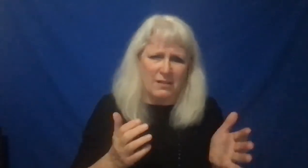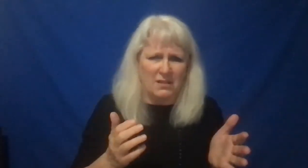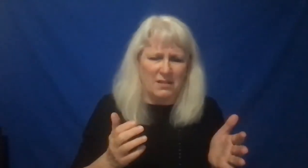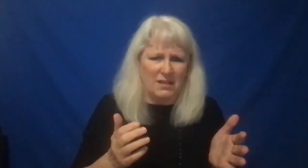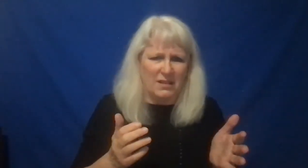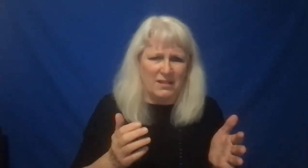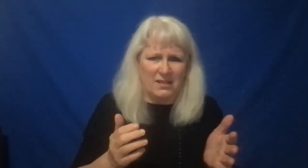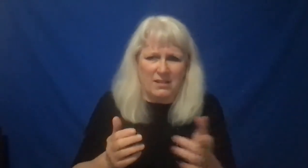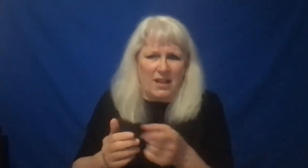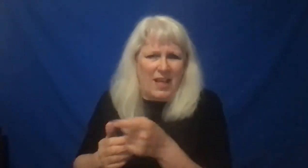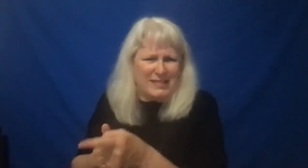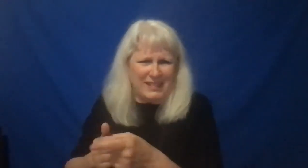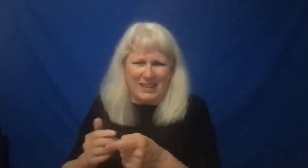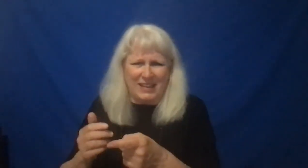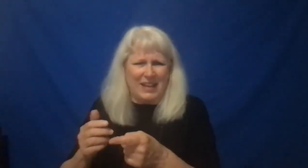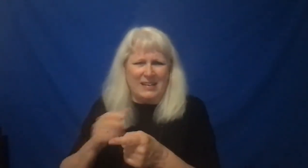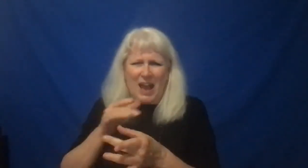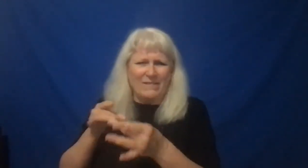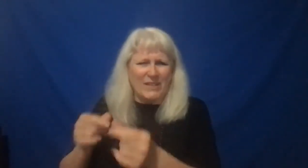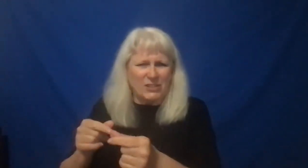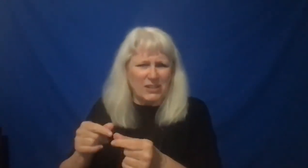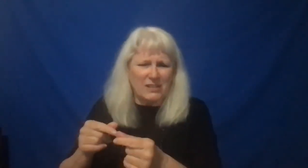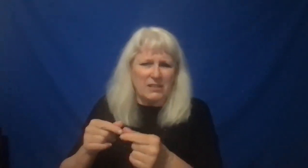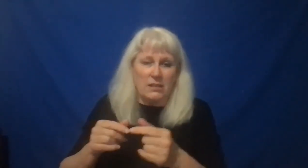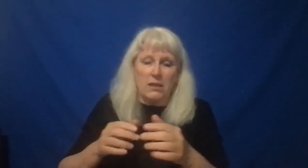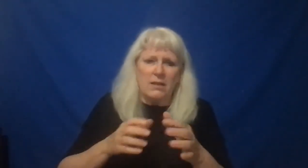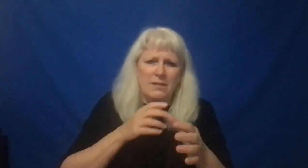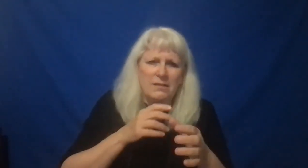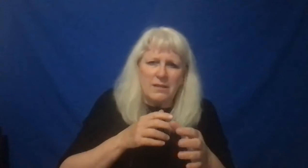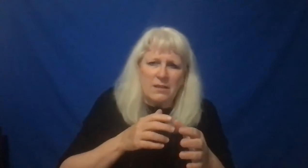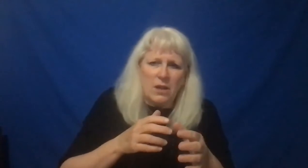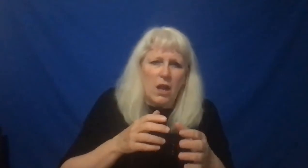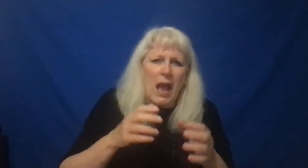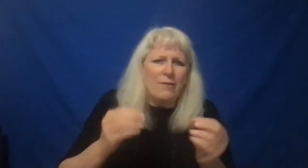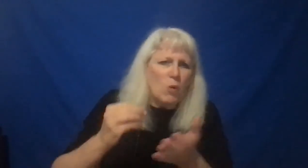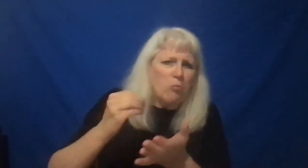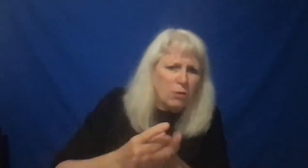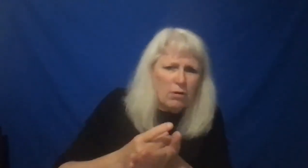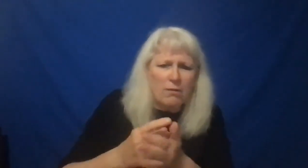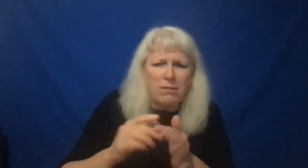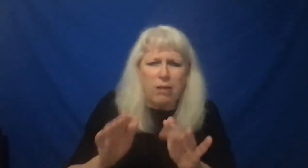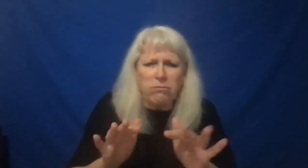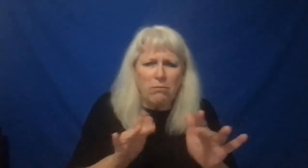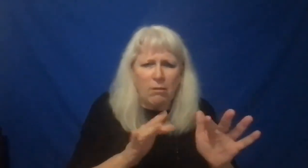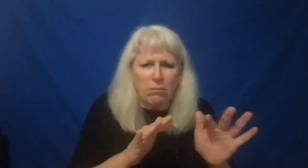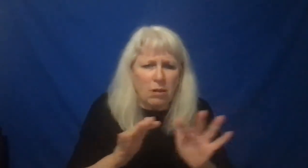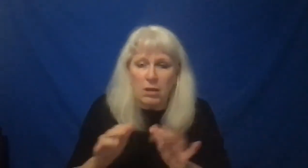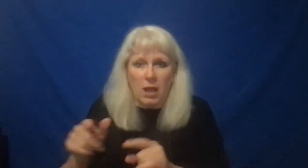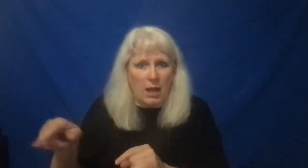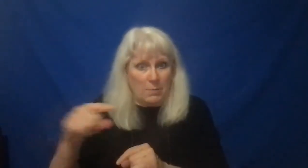asking this, they're getting this approval, that approval, everybody's approving all of this. But I got it now. I get it. I get